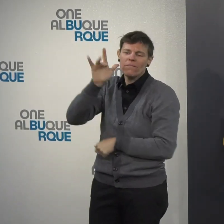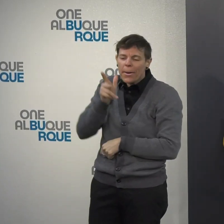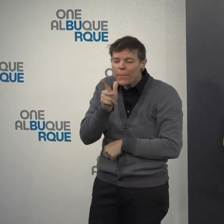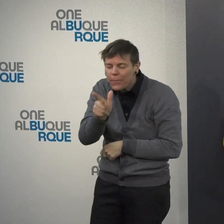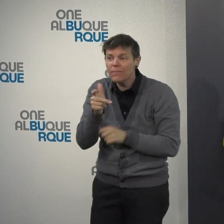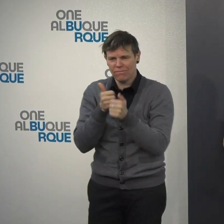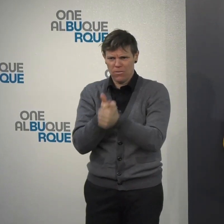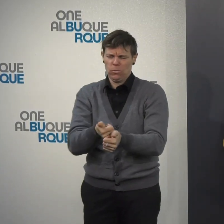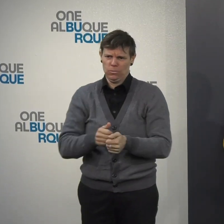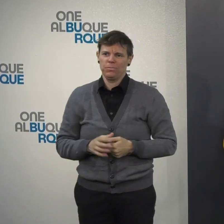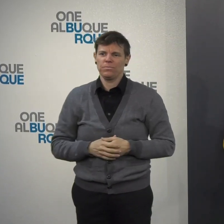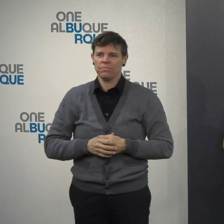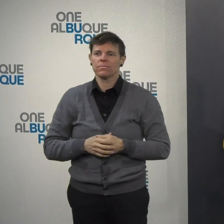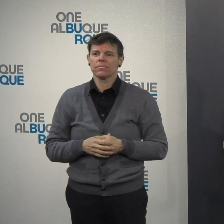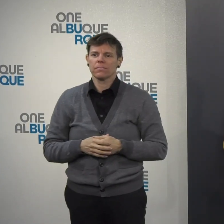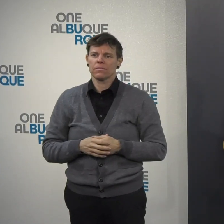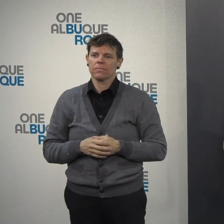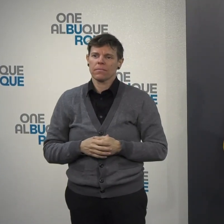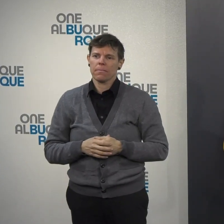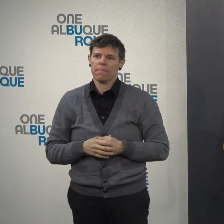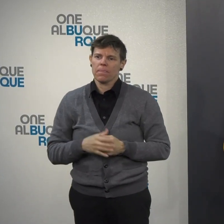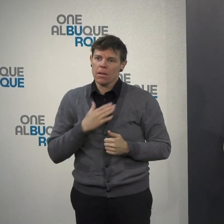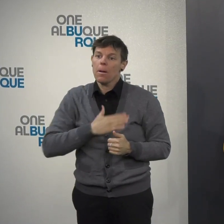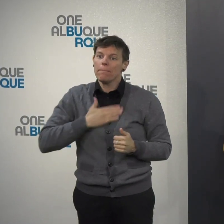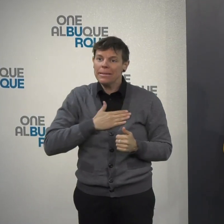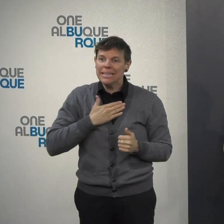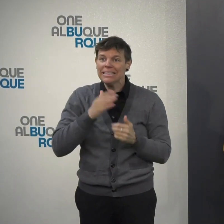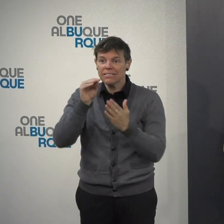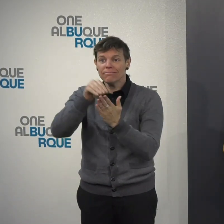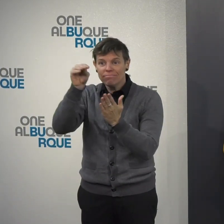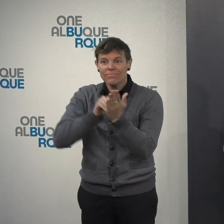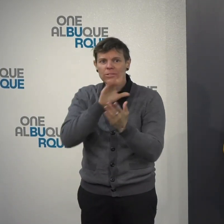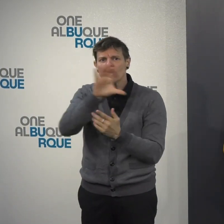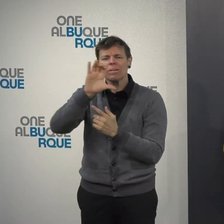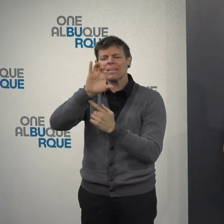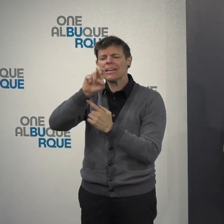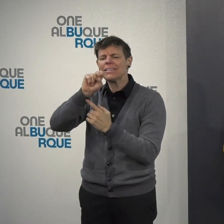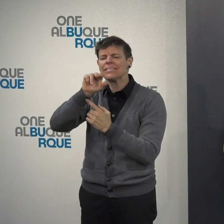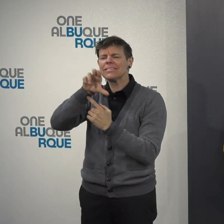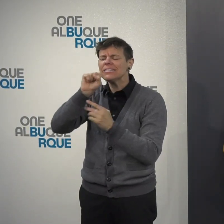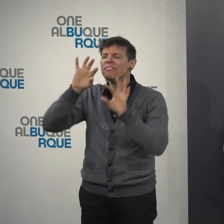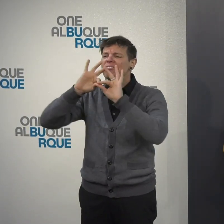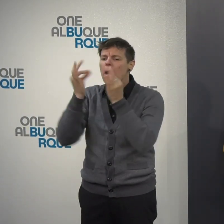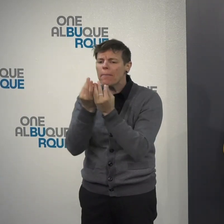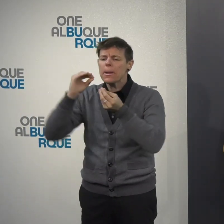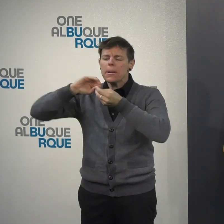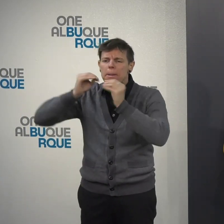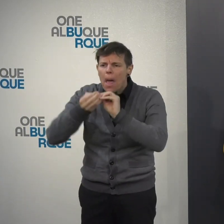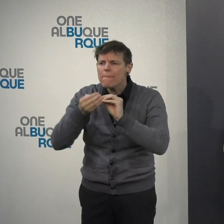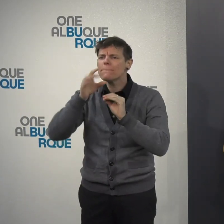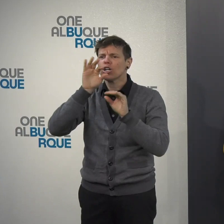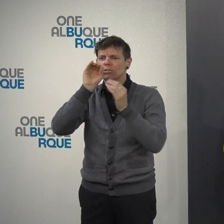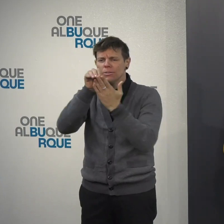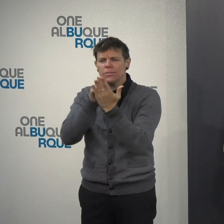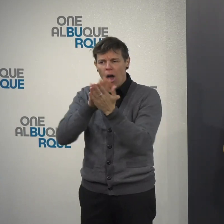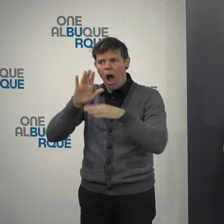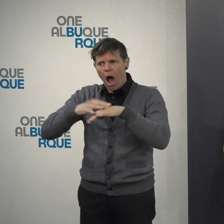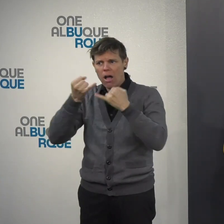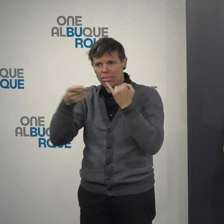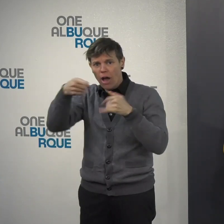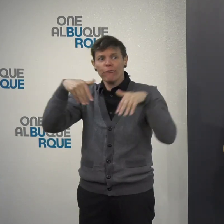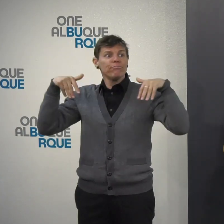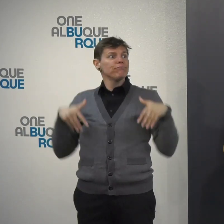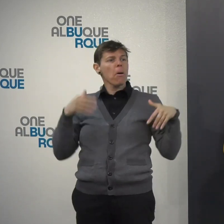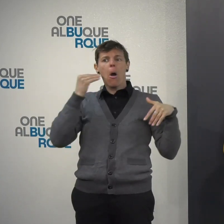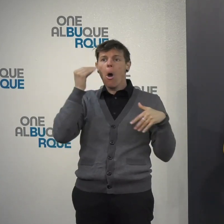to complete the census. It only takes 10 minutes. It's snowing outside. It's a great time to fill out that census form and get it in for us.